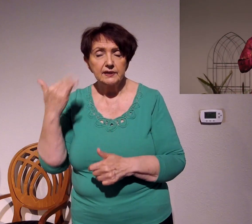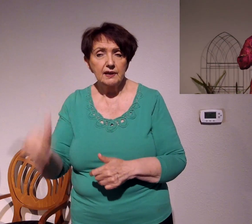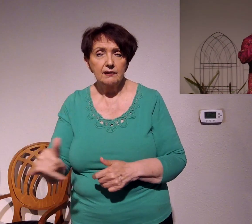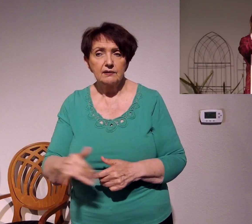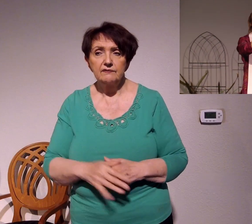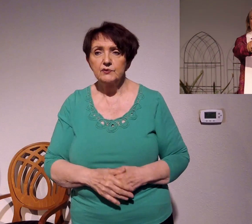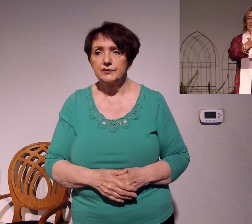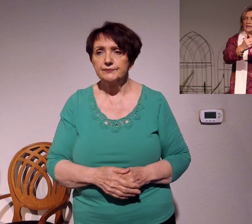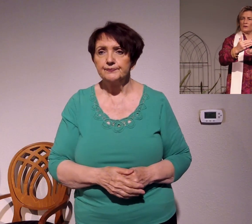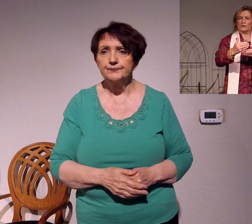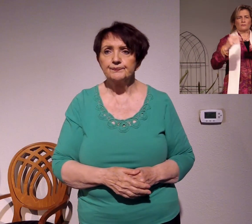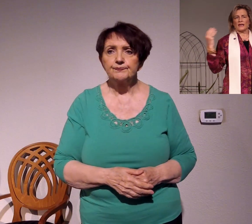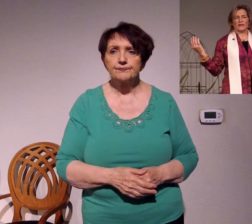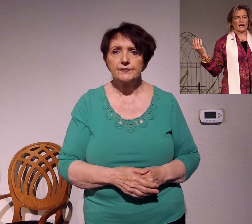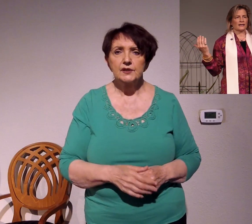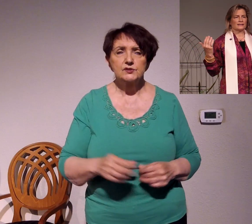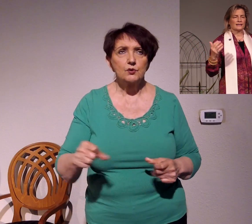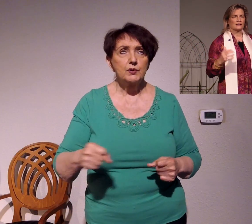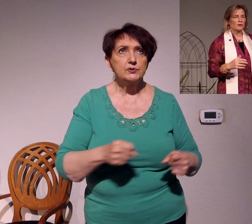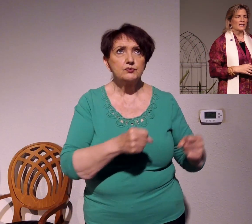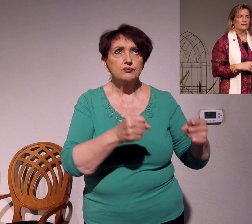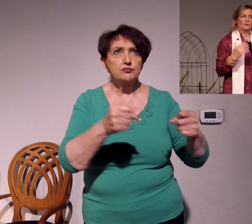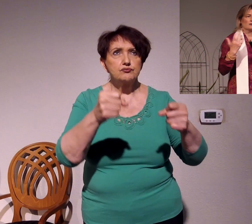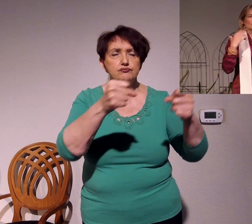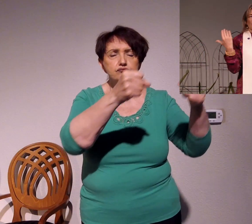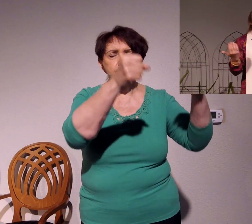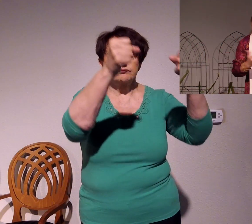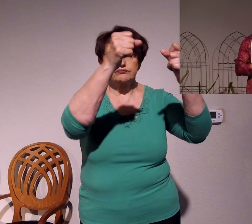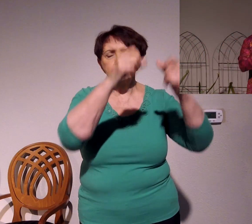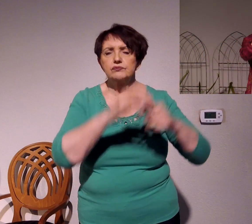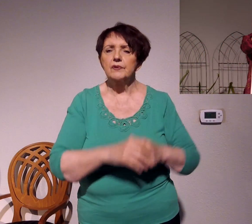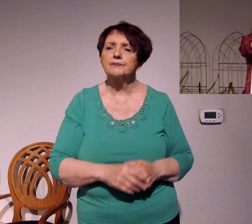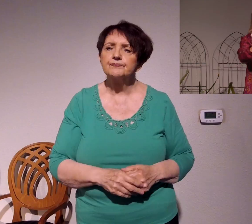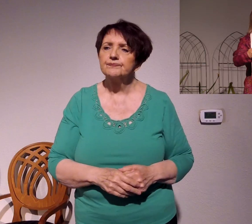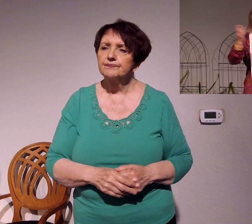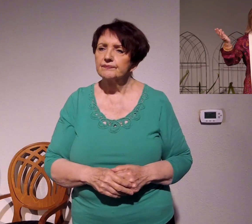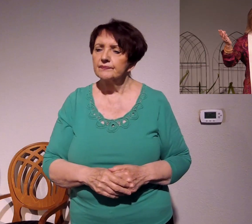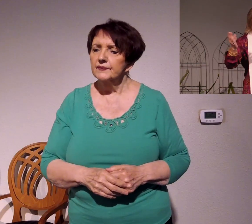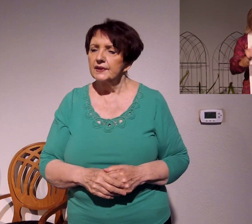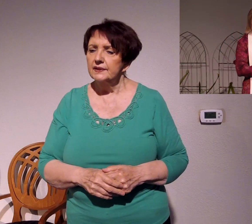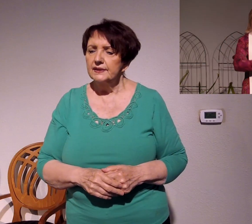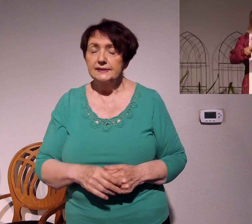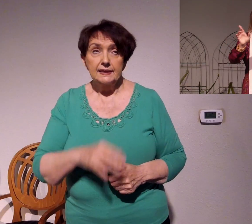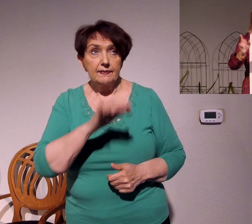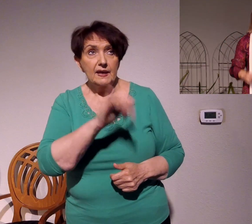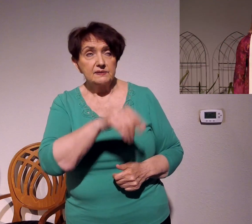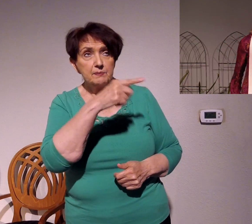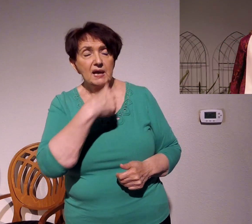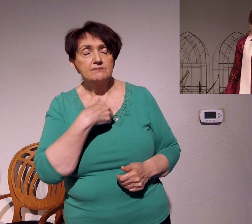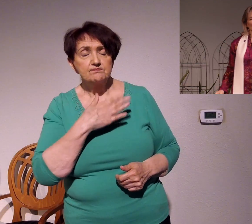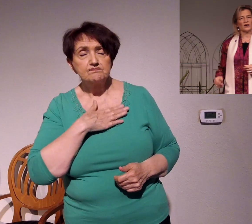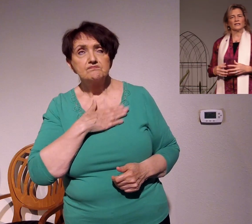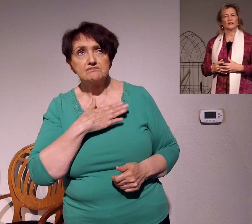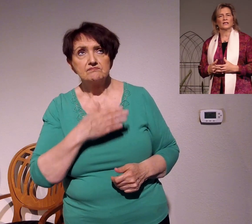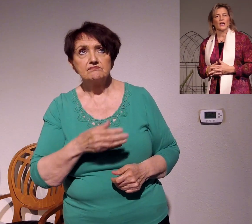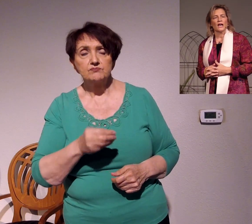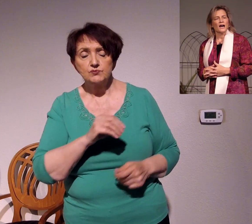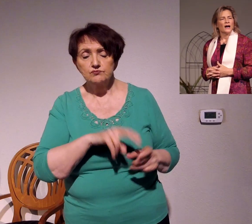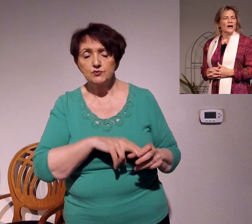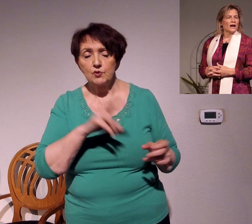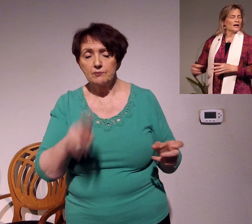And we went further up the hill than maybe I'd anticipated, but, he said, "That's me," dropped me off. He said, "You know